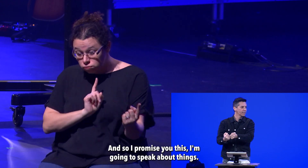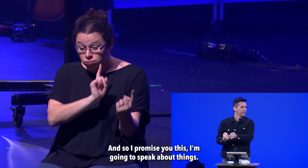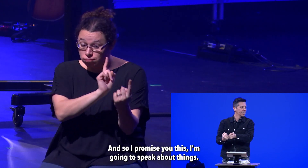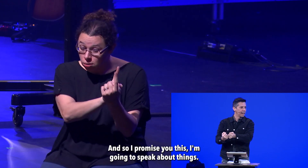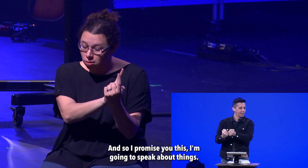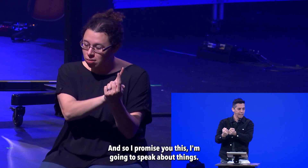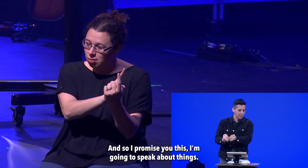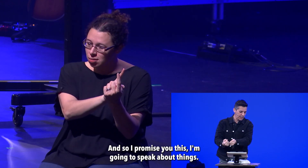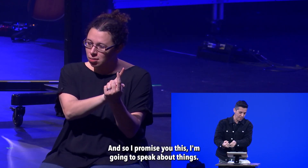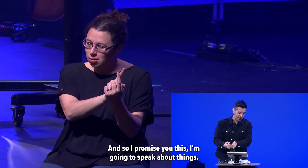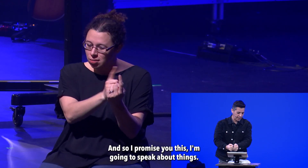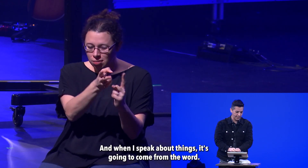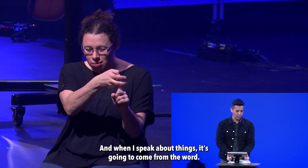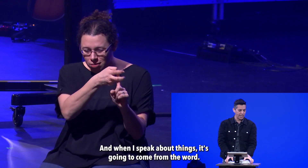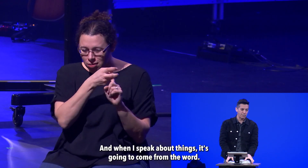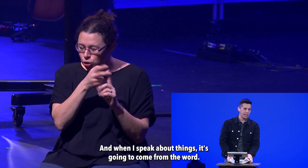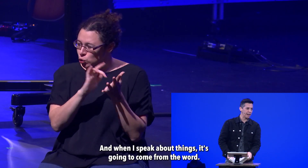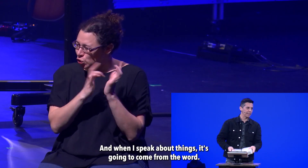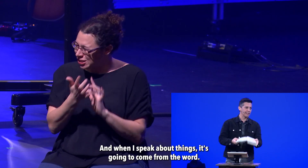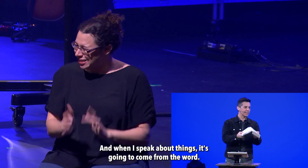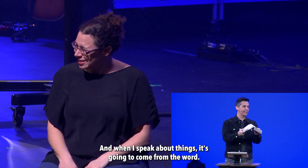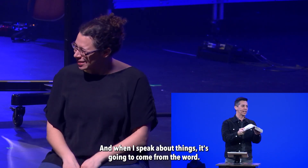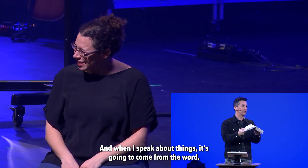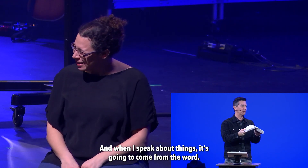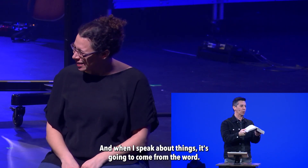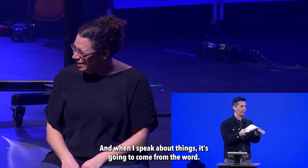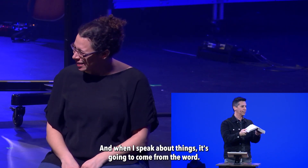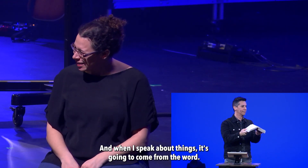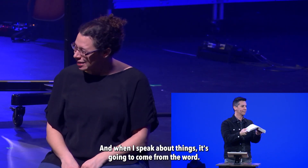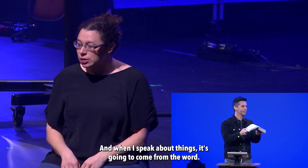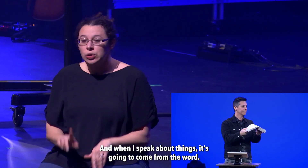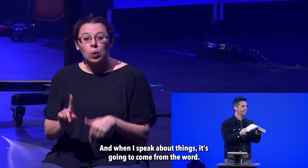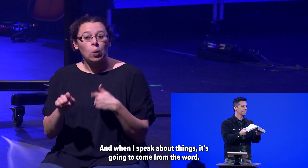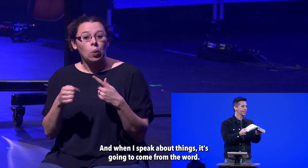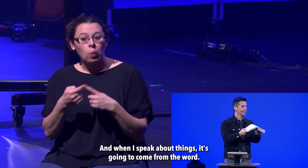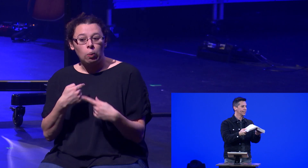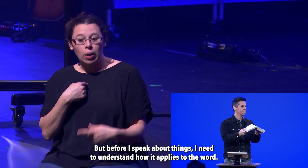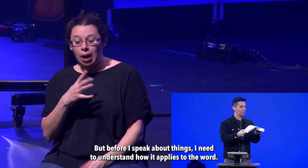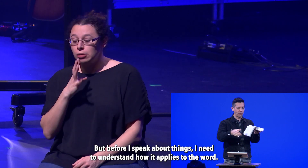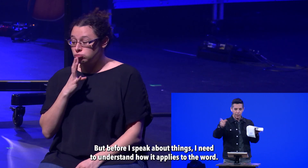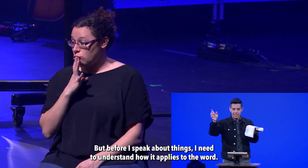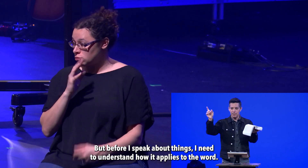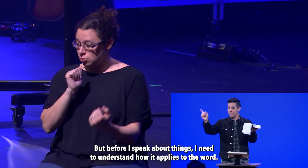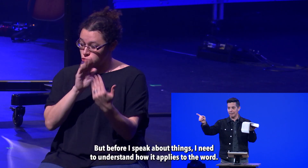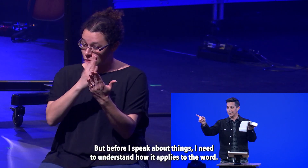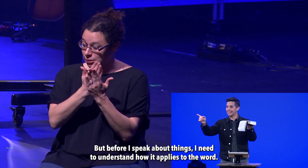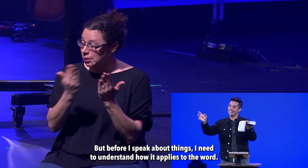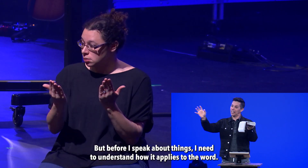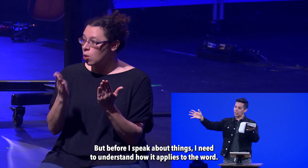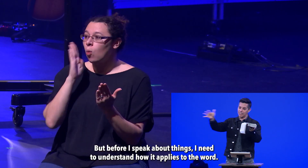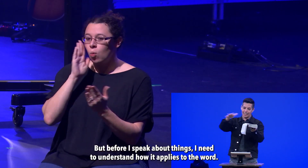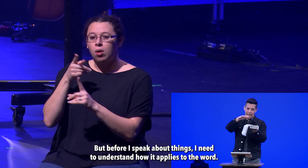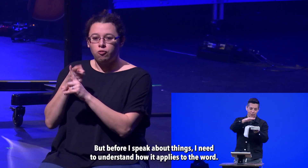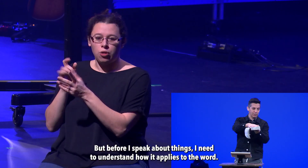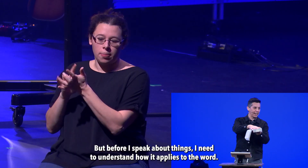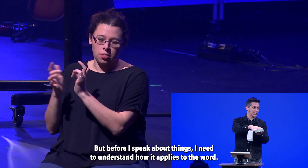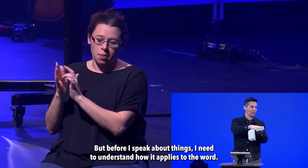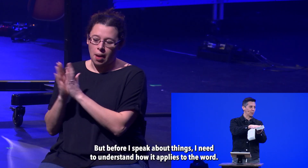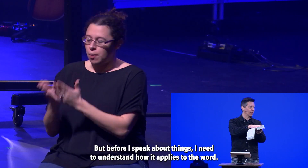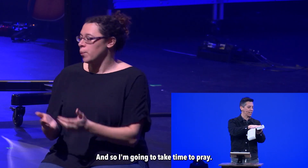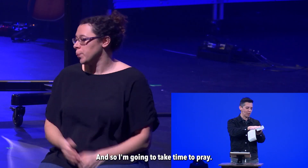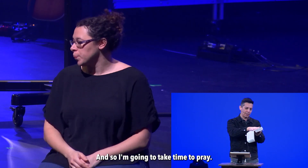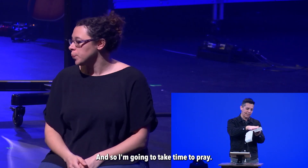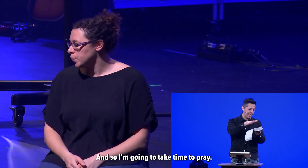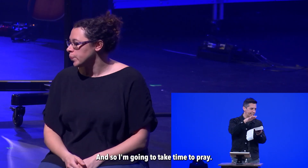this. I'm going to speak about things, and when I speak about things, it's going to come from the Word. But before I speak about things, I need to understand how it applies